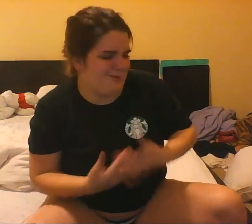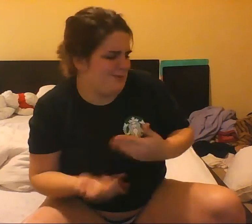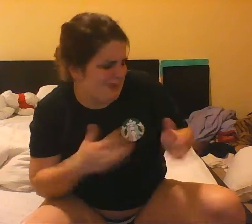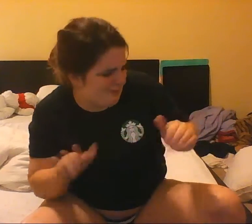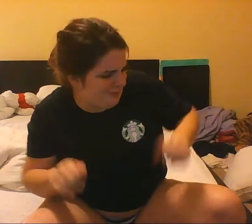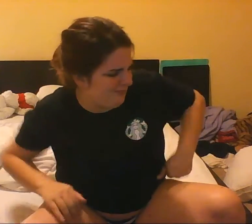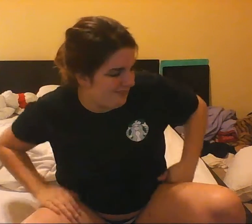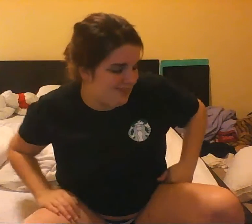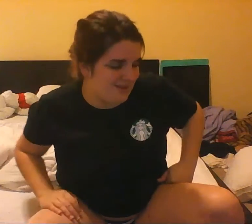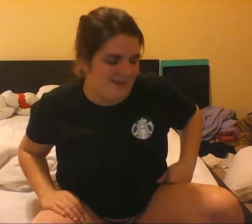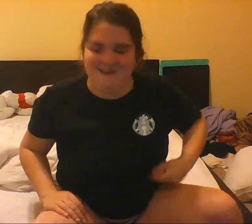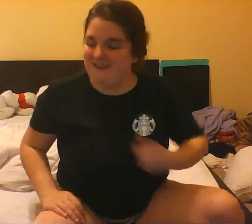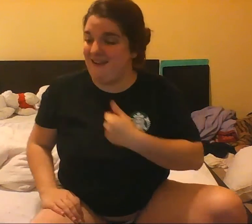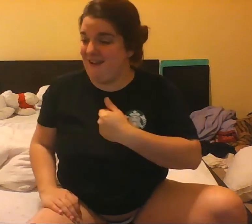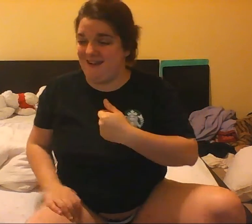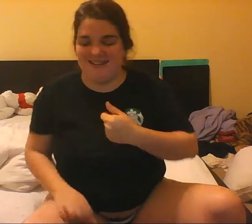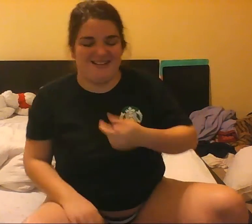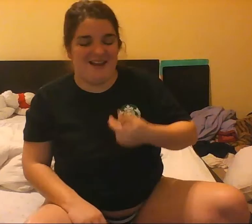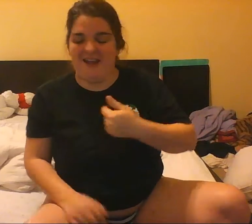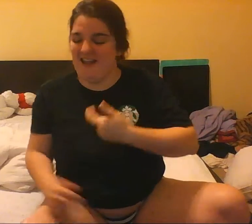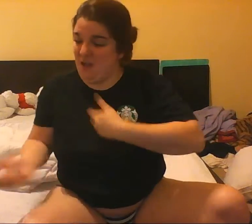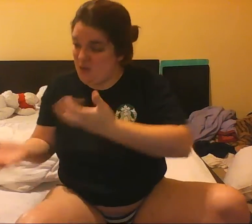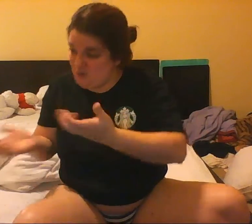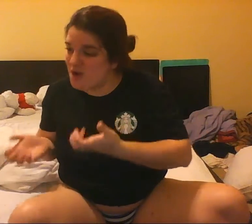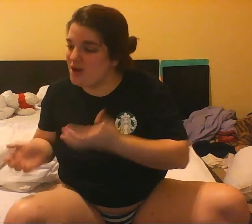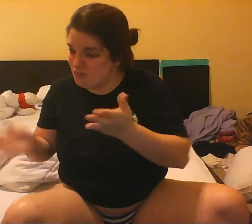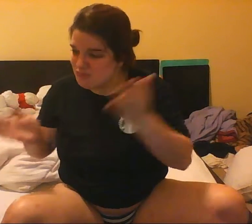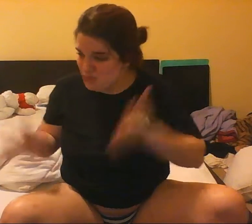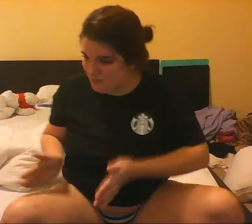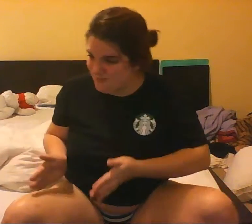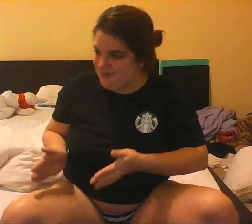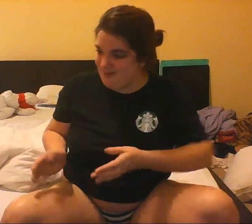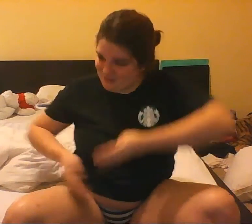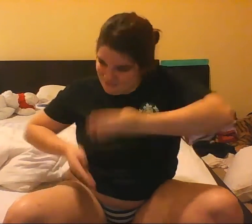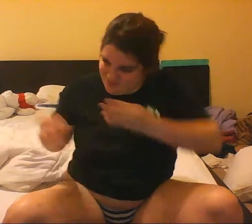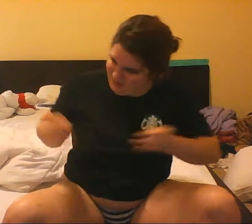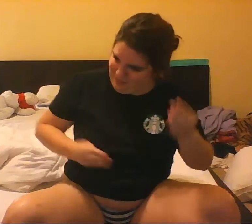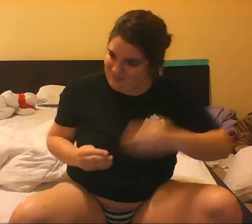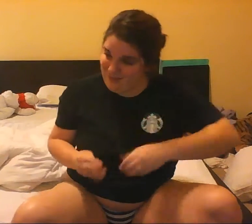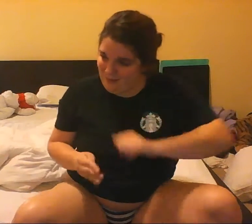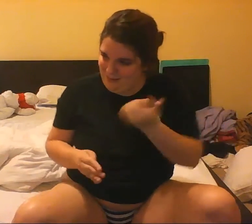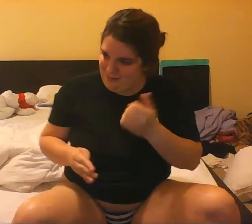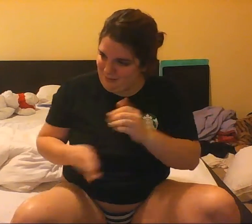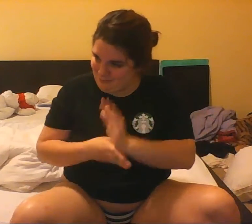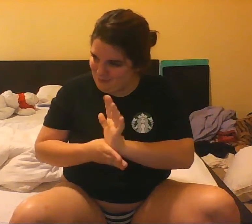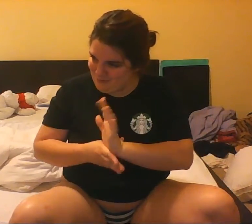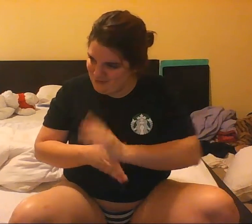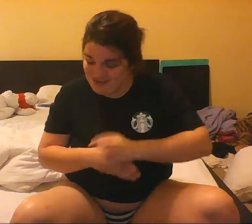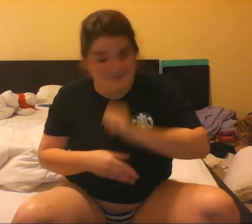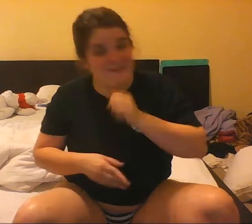robot butler where he doesn't kill anybody. Yes. And he has healthy relationships with other women or men robots, whoever, you know. Whatever